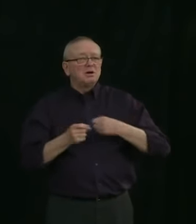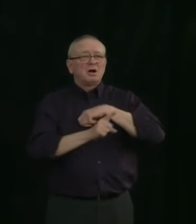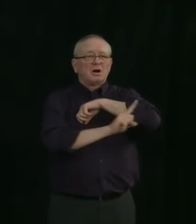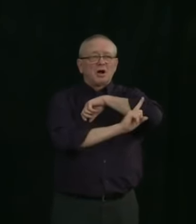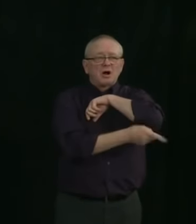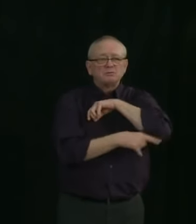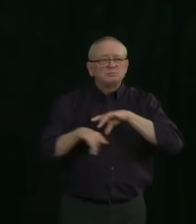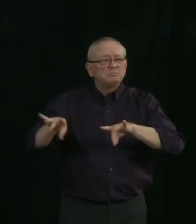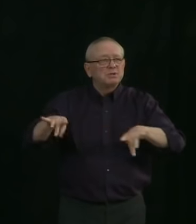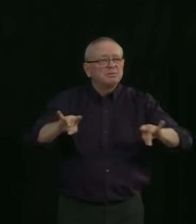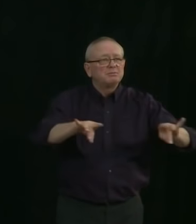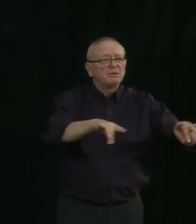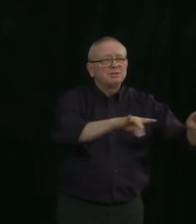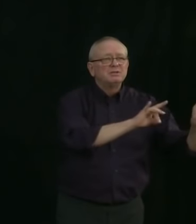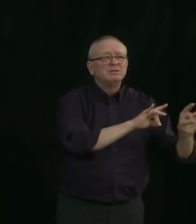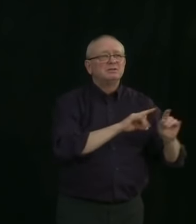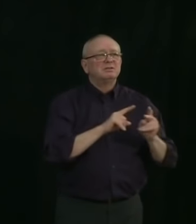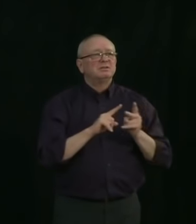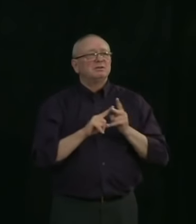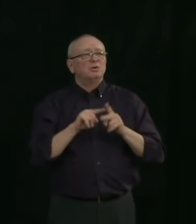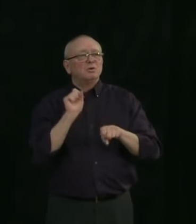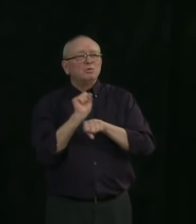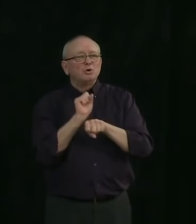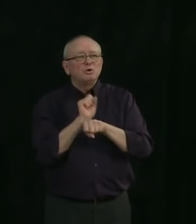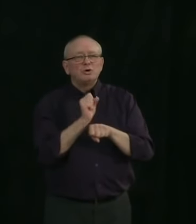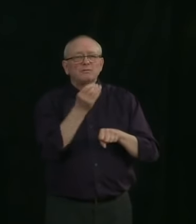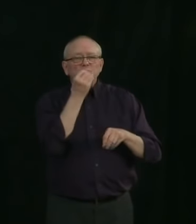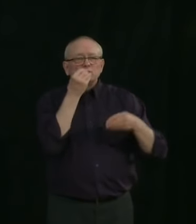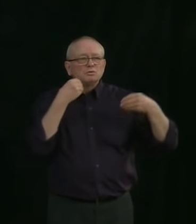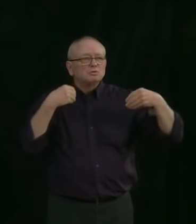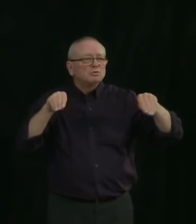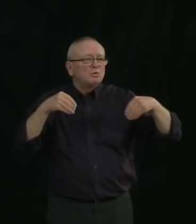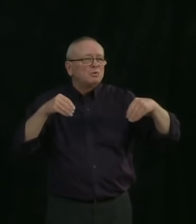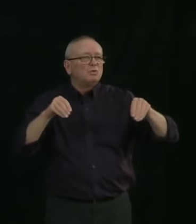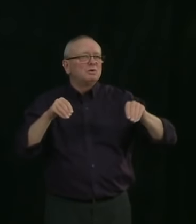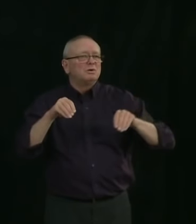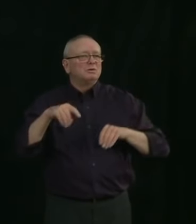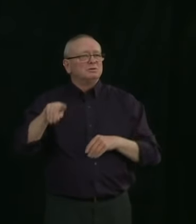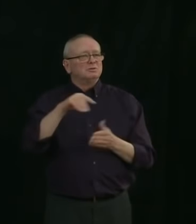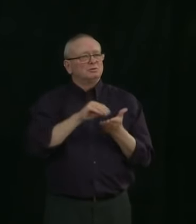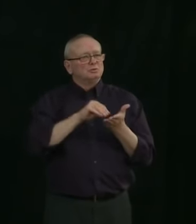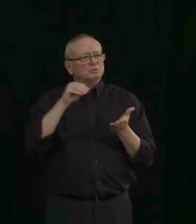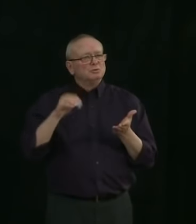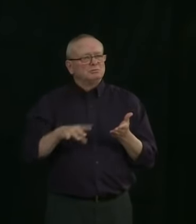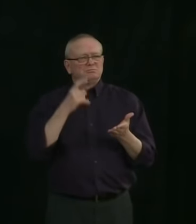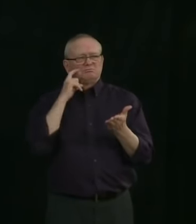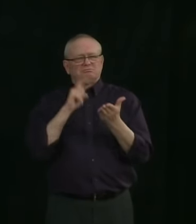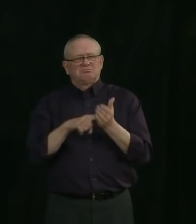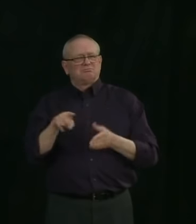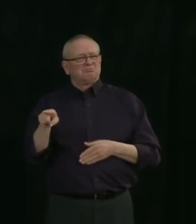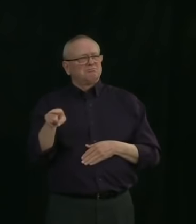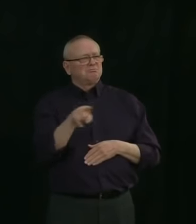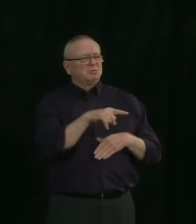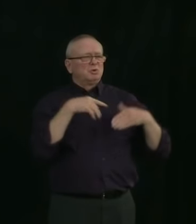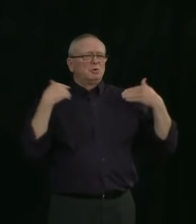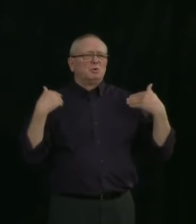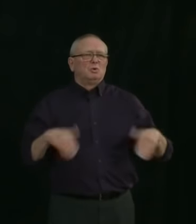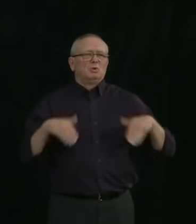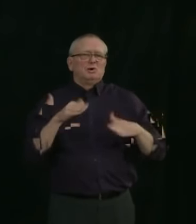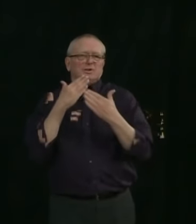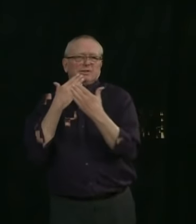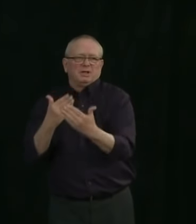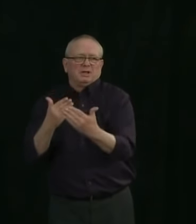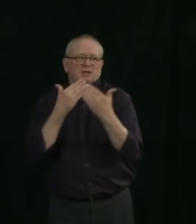Let me add my thanks to theirs to all of these groups and more who continue to provide essential services across the province.